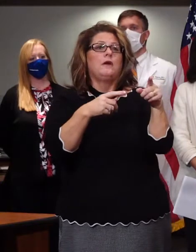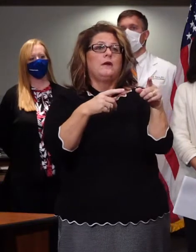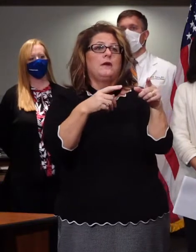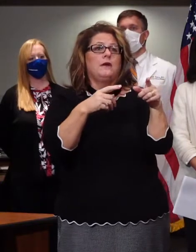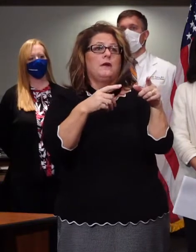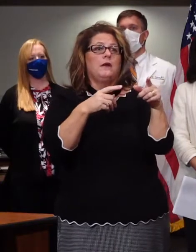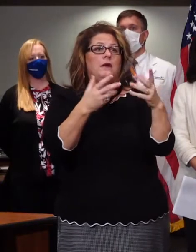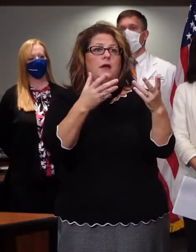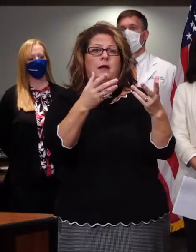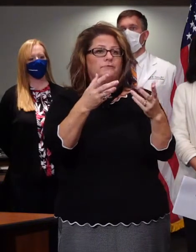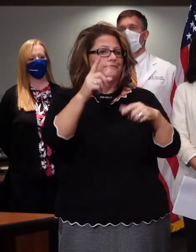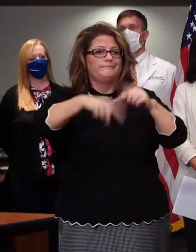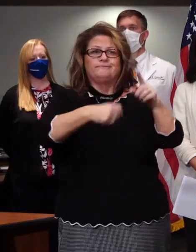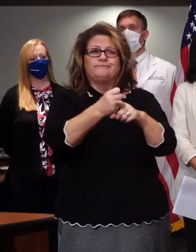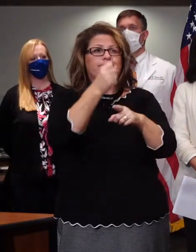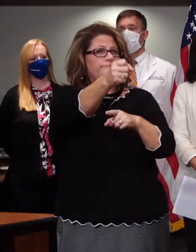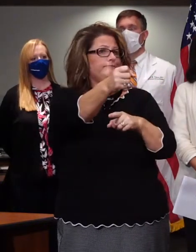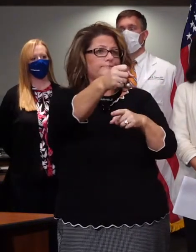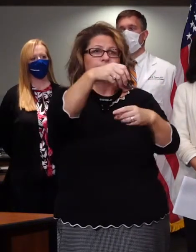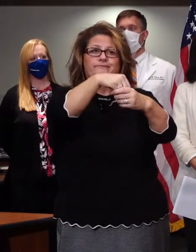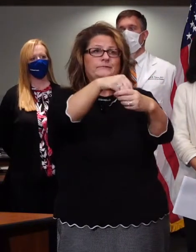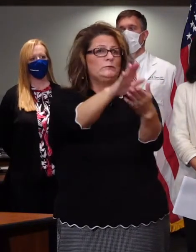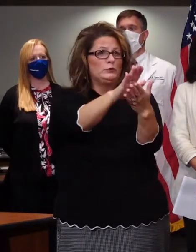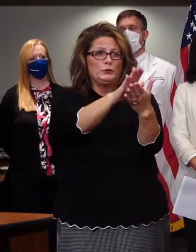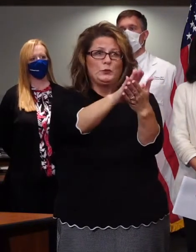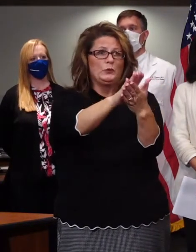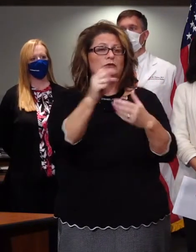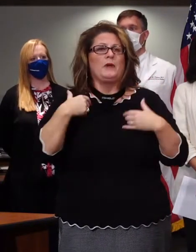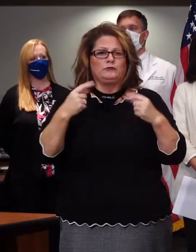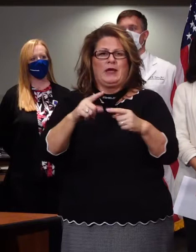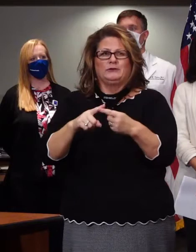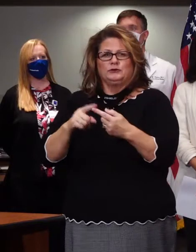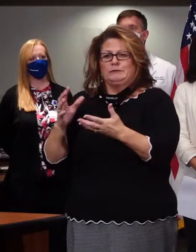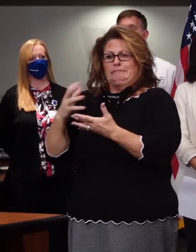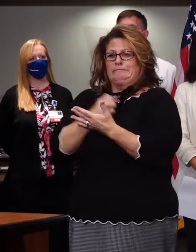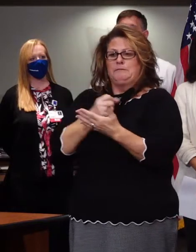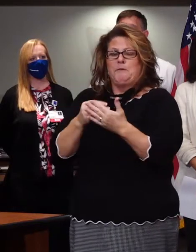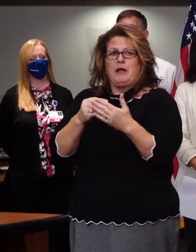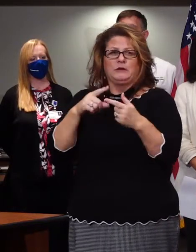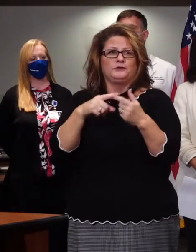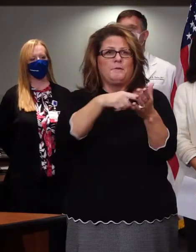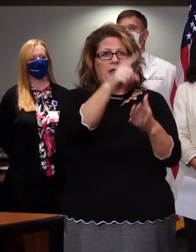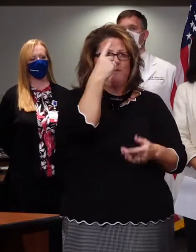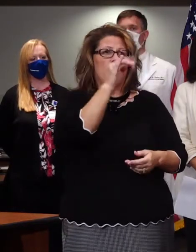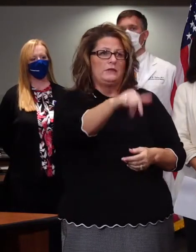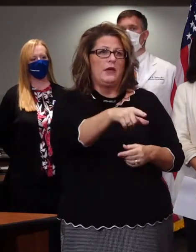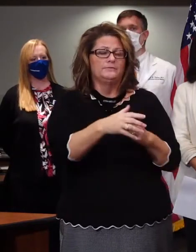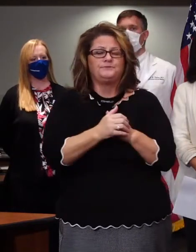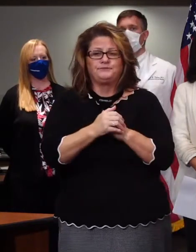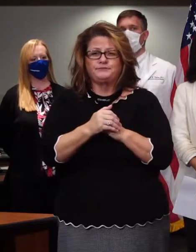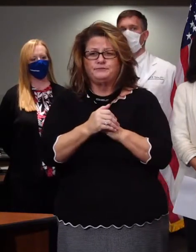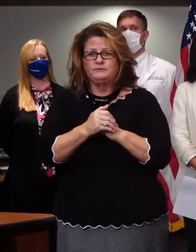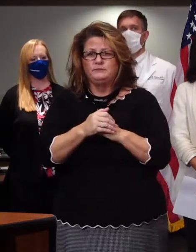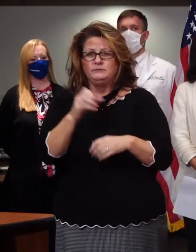impacted or displaced due to the COVID pandemic. As to schools, South Carolina